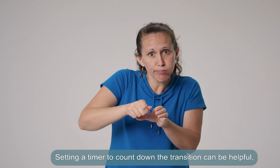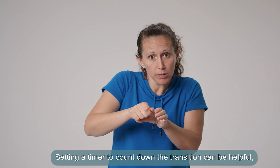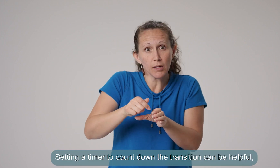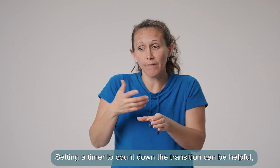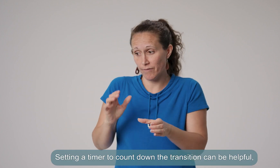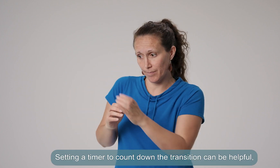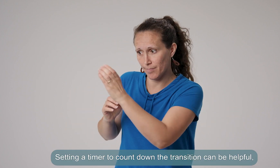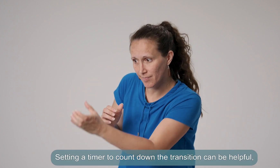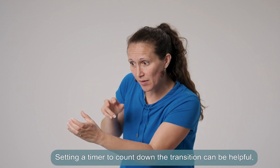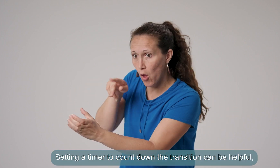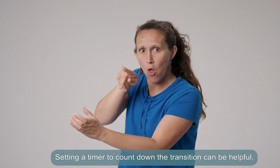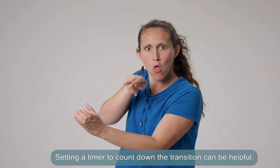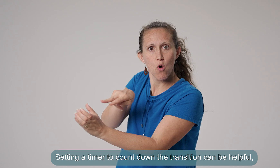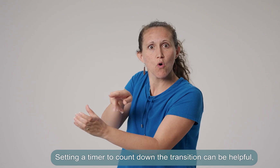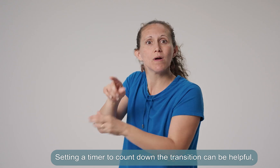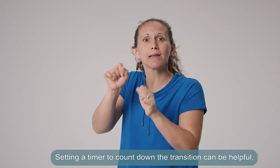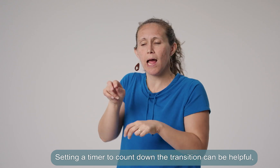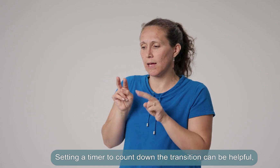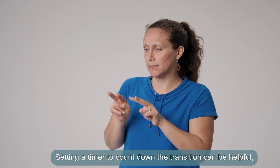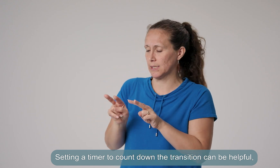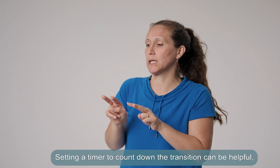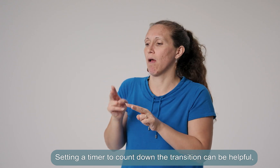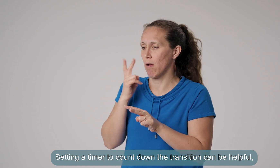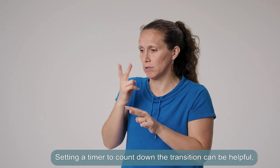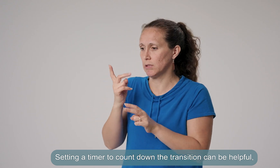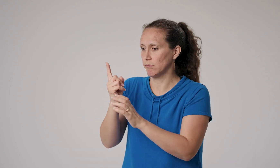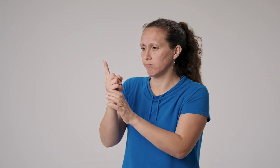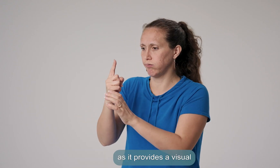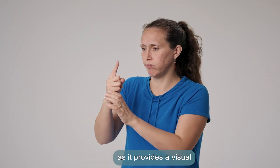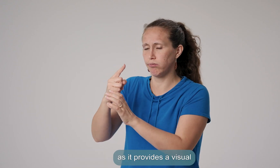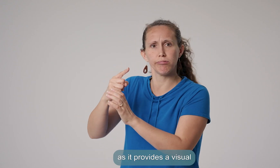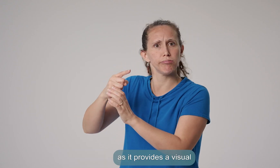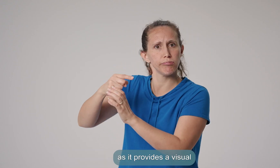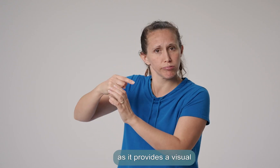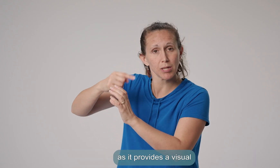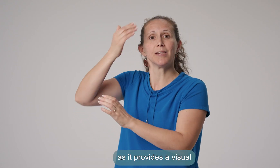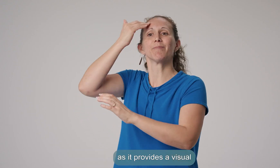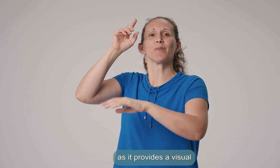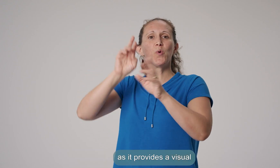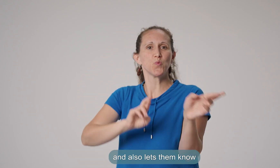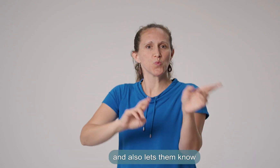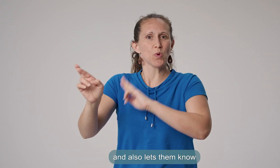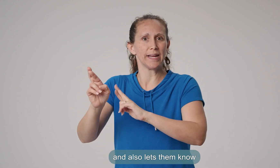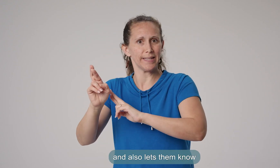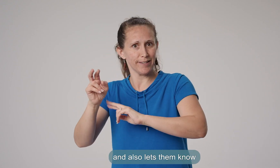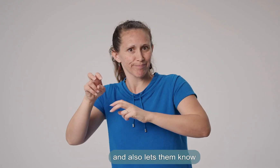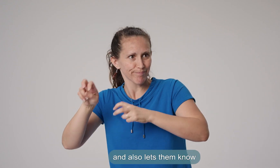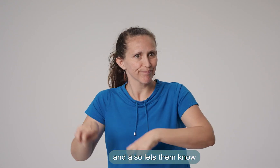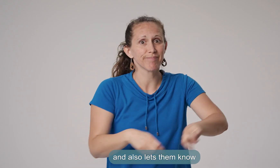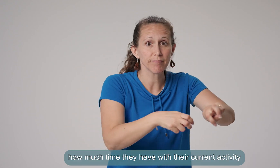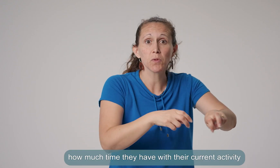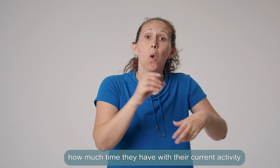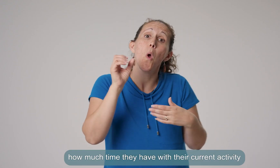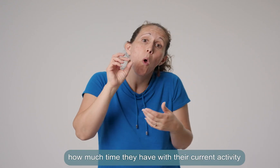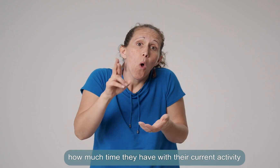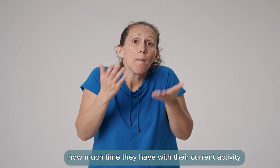Setting a timer to count down the transition can be helpful, as it provides a visual and also lets them know how much time they